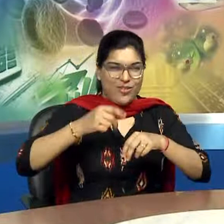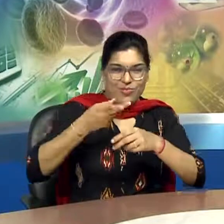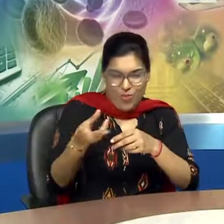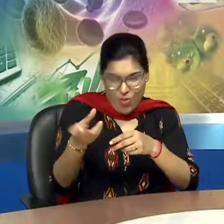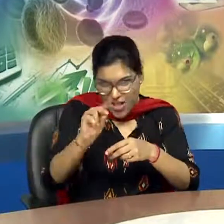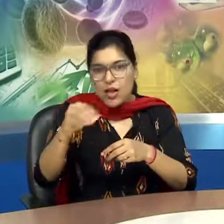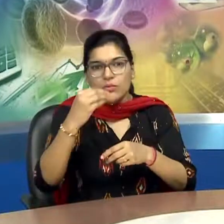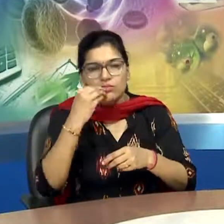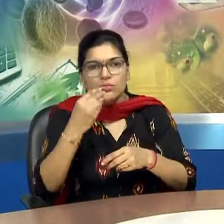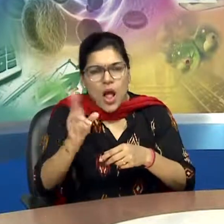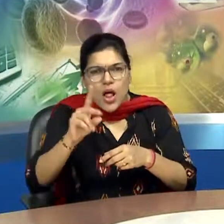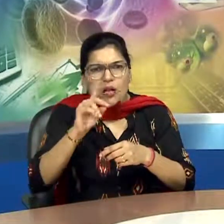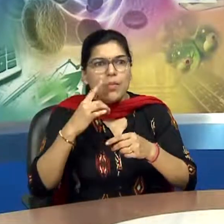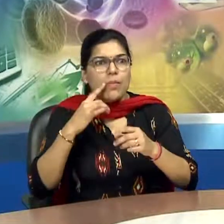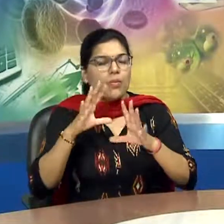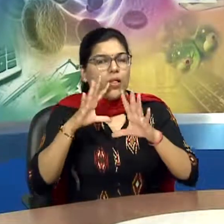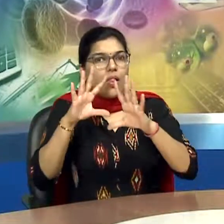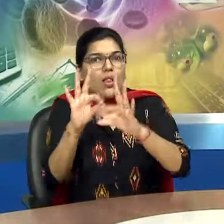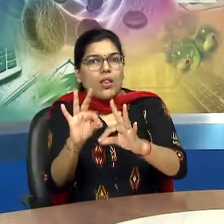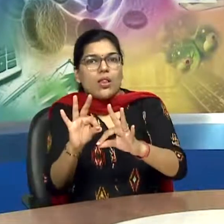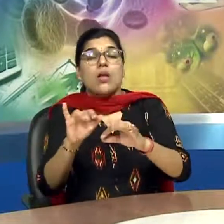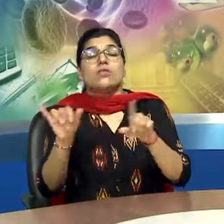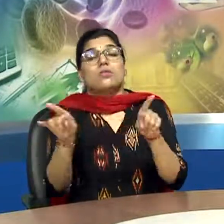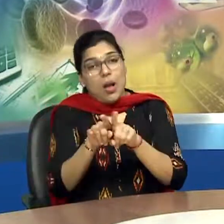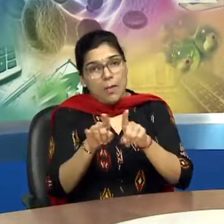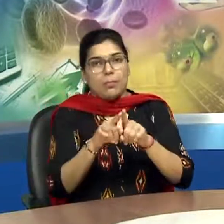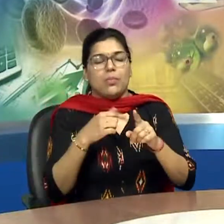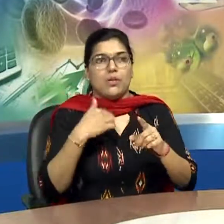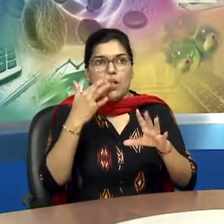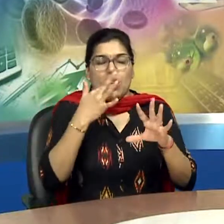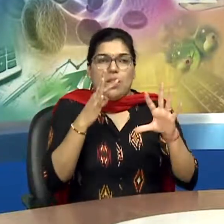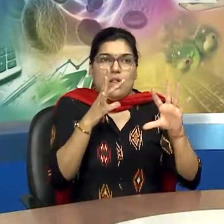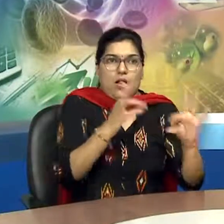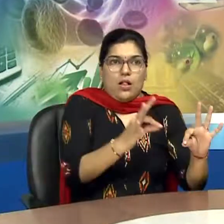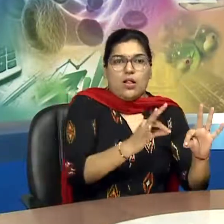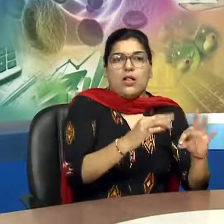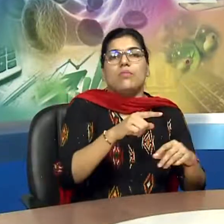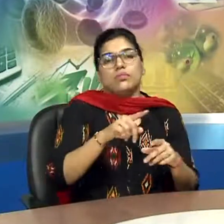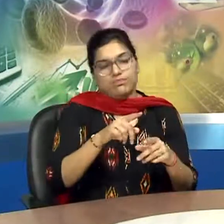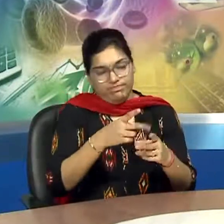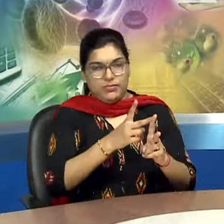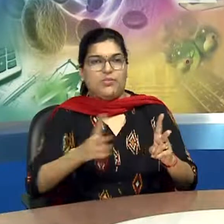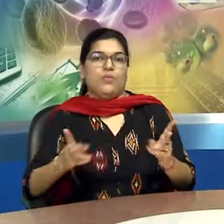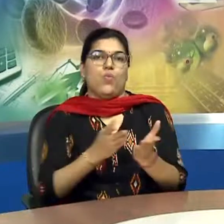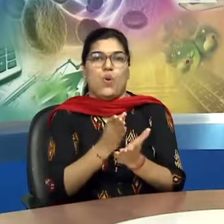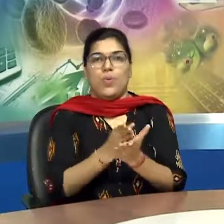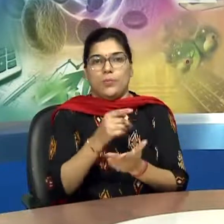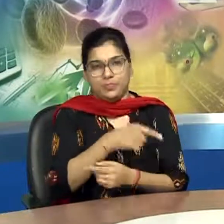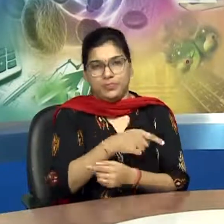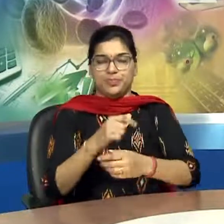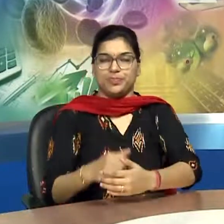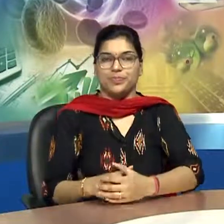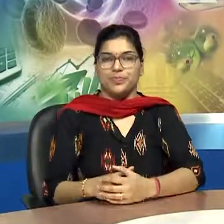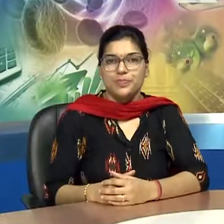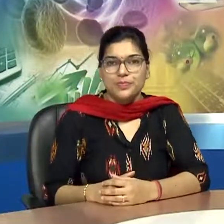or just any temptation. The mind gets blocked and is not able to